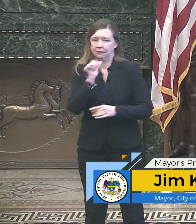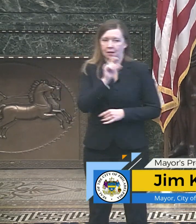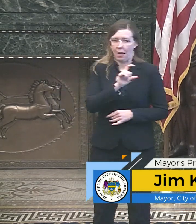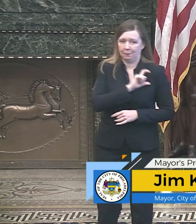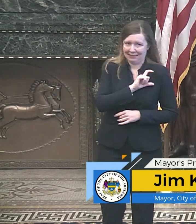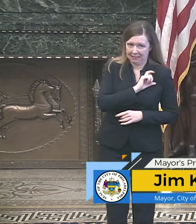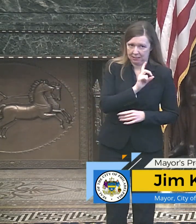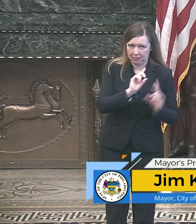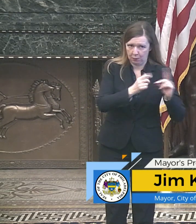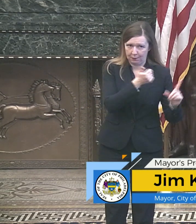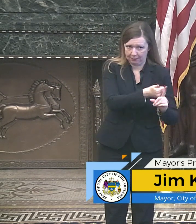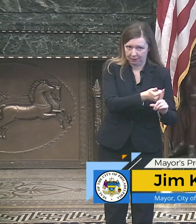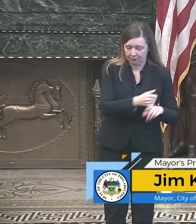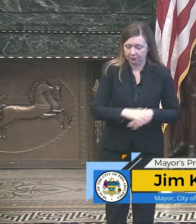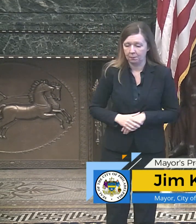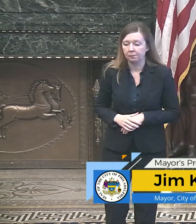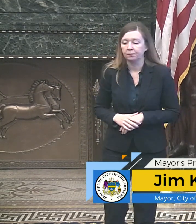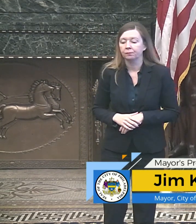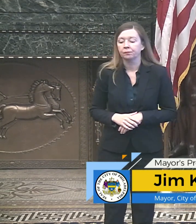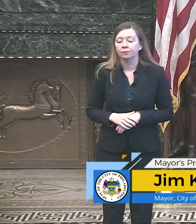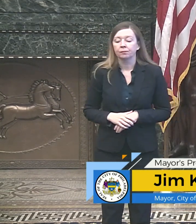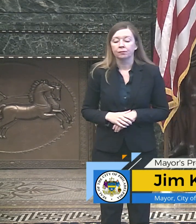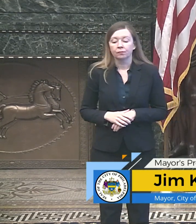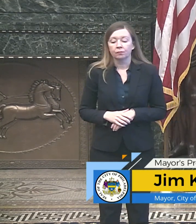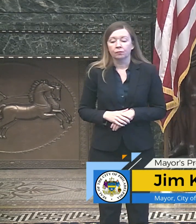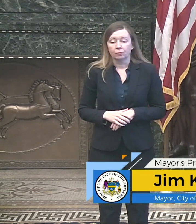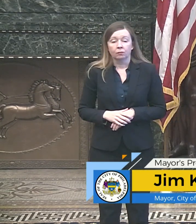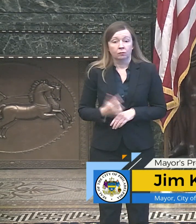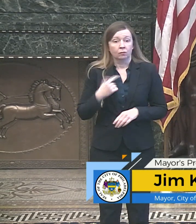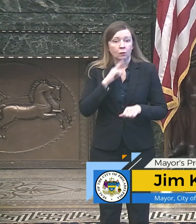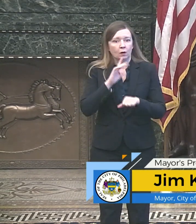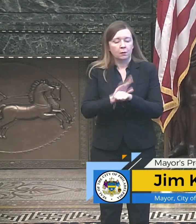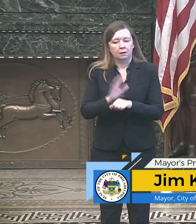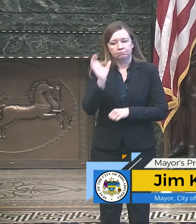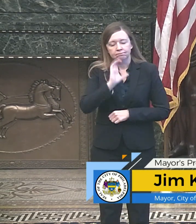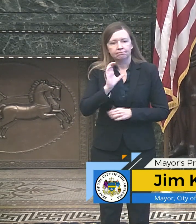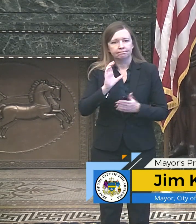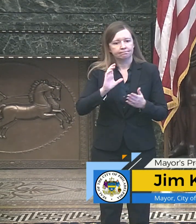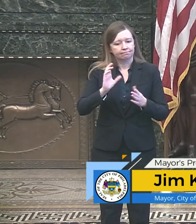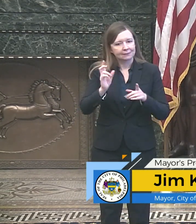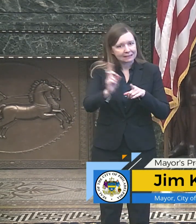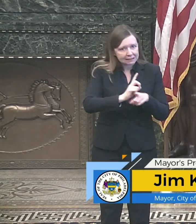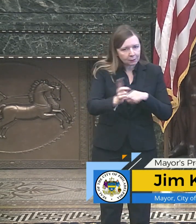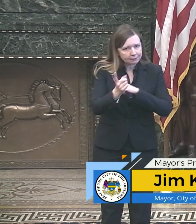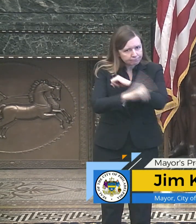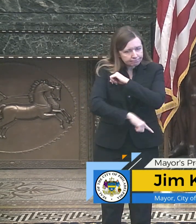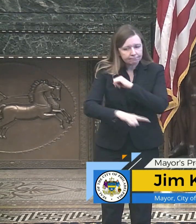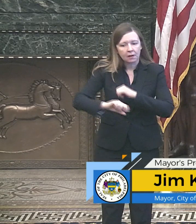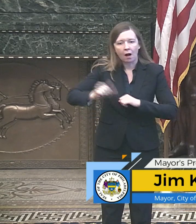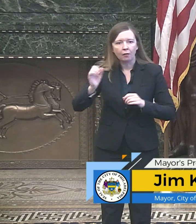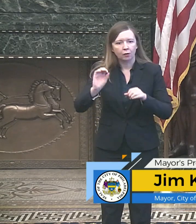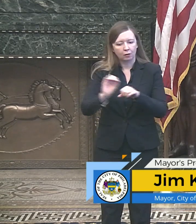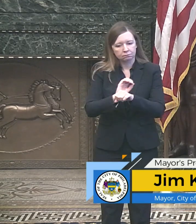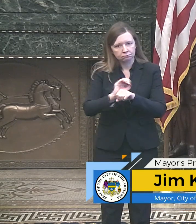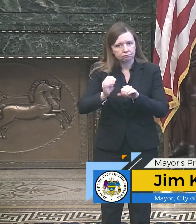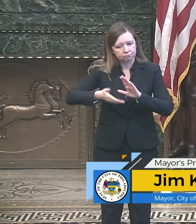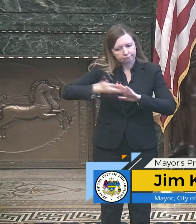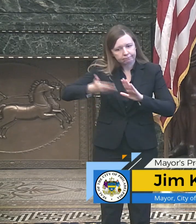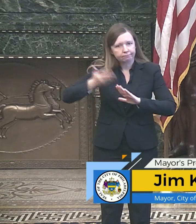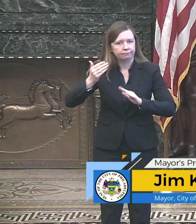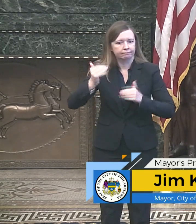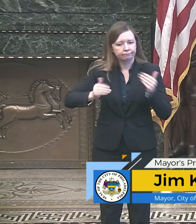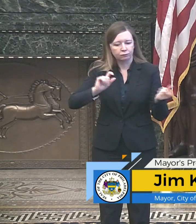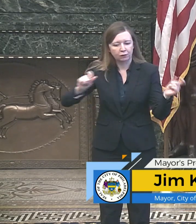by the police department themselves. And we are still committed to seeking discipline and other operational reforms in a new long-term